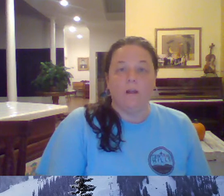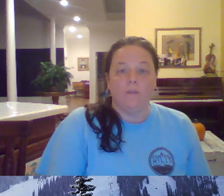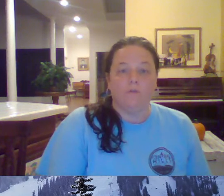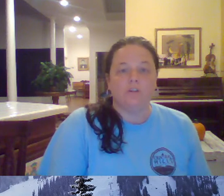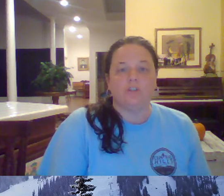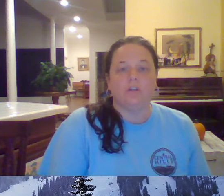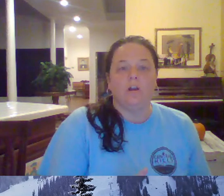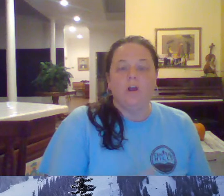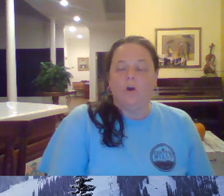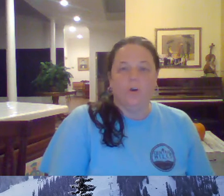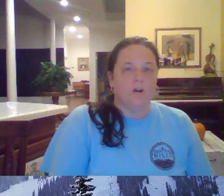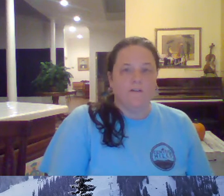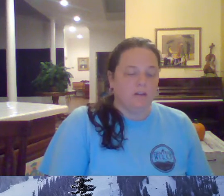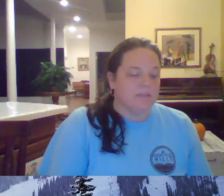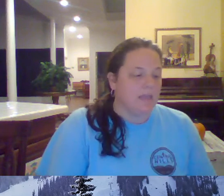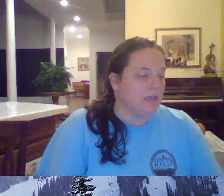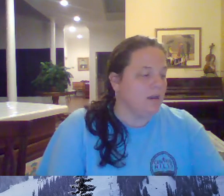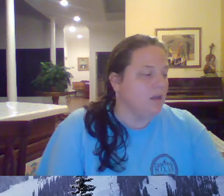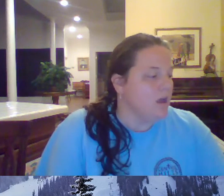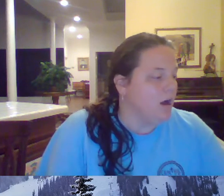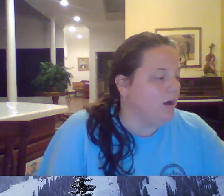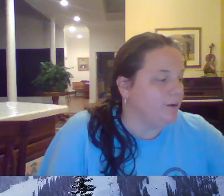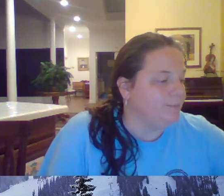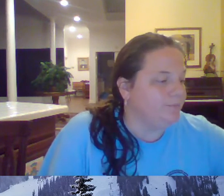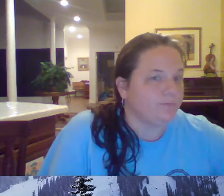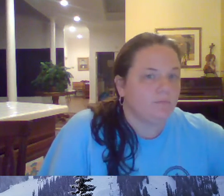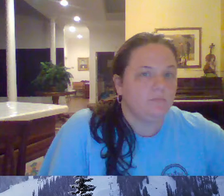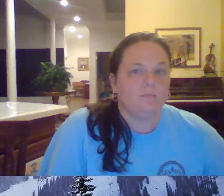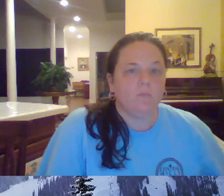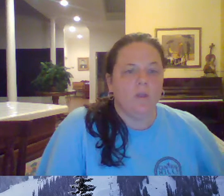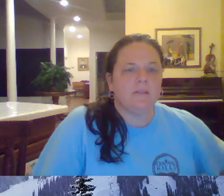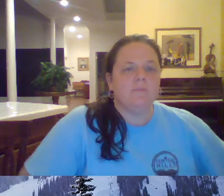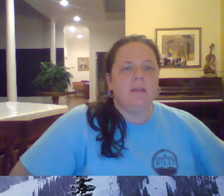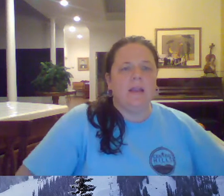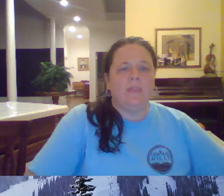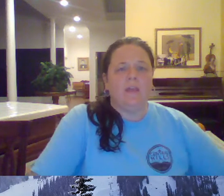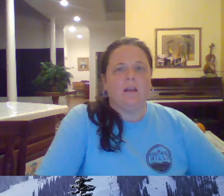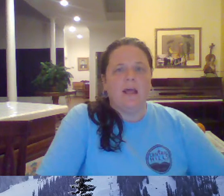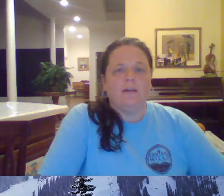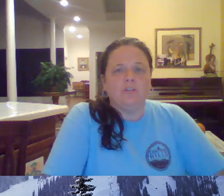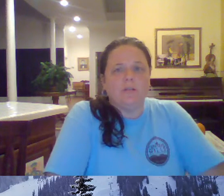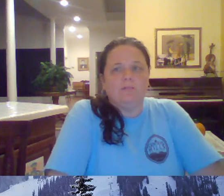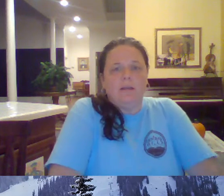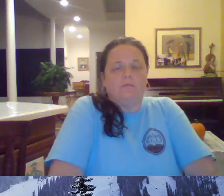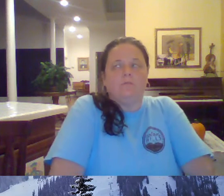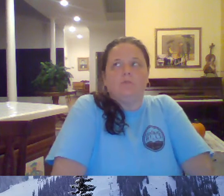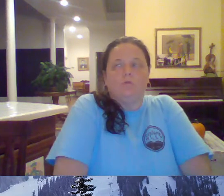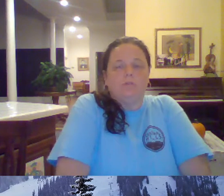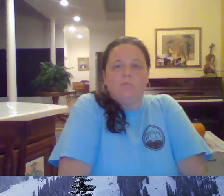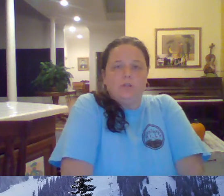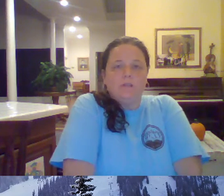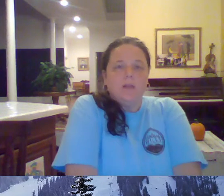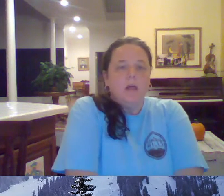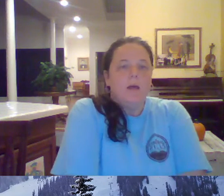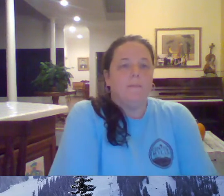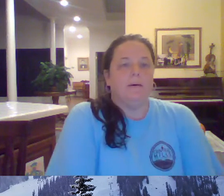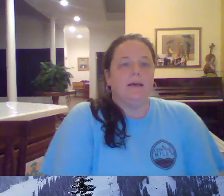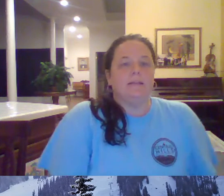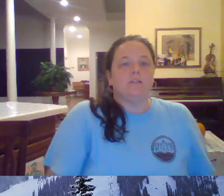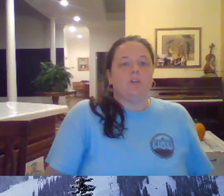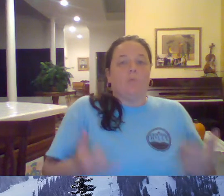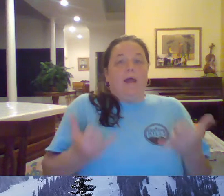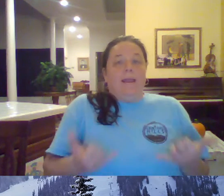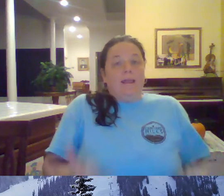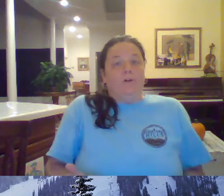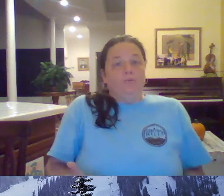you will in the future, or you're never going to take it. And this can mean anything, doesn't have to just mean school subjects.